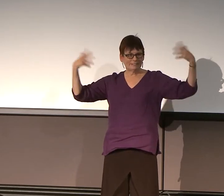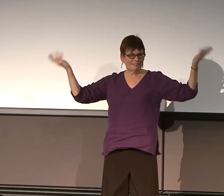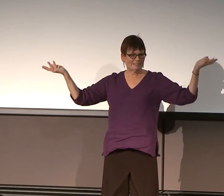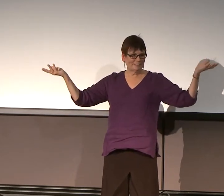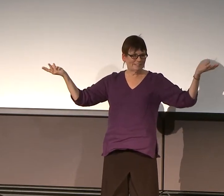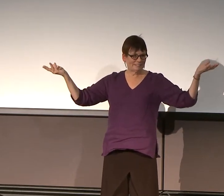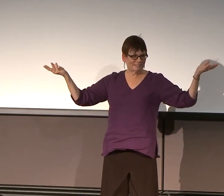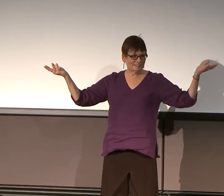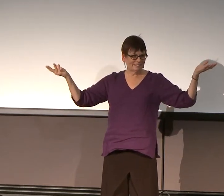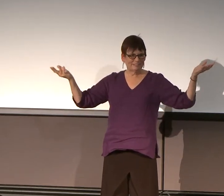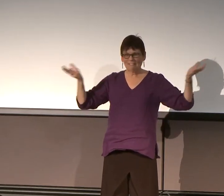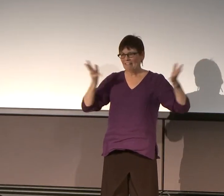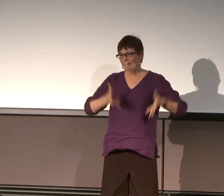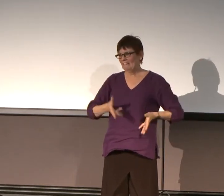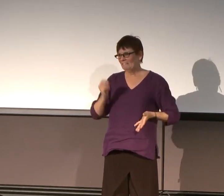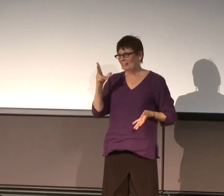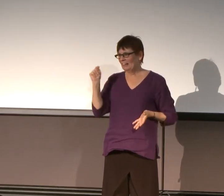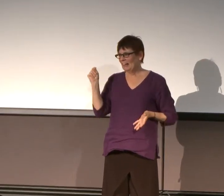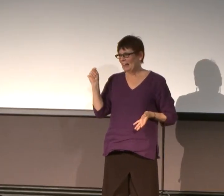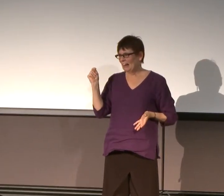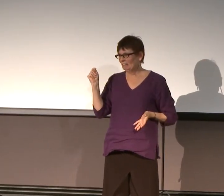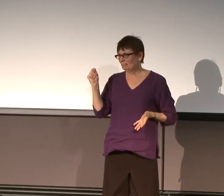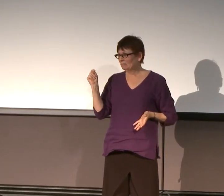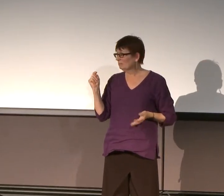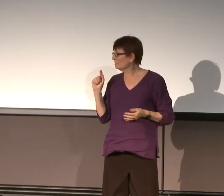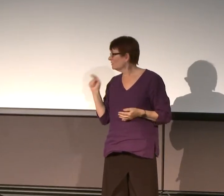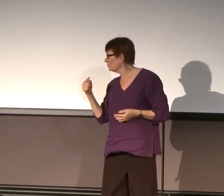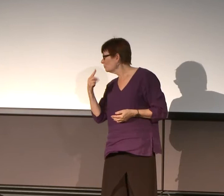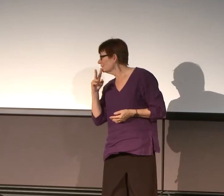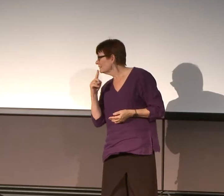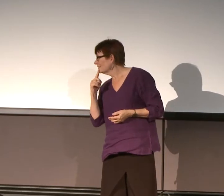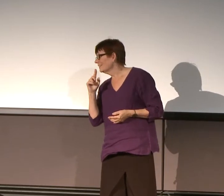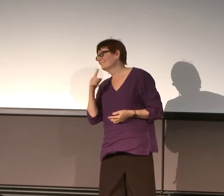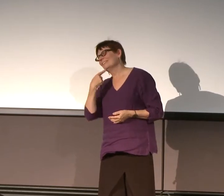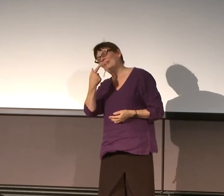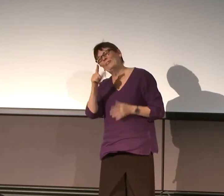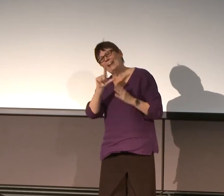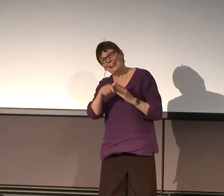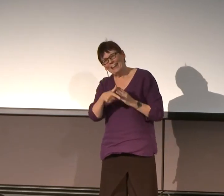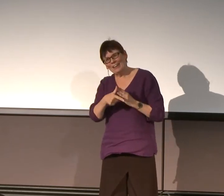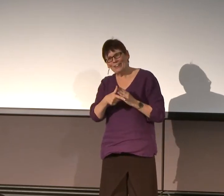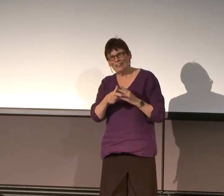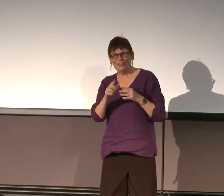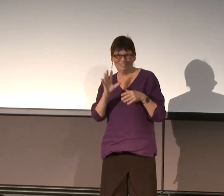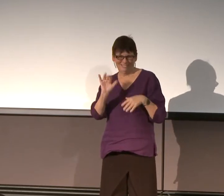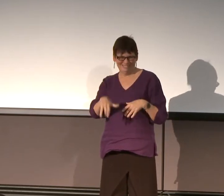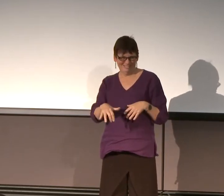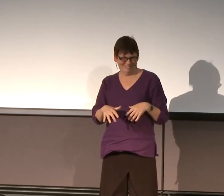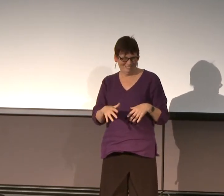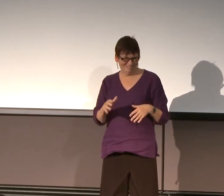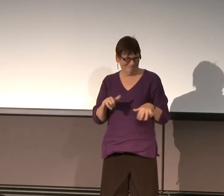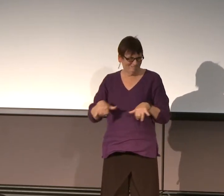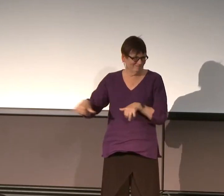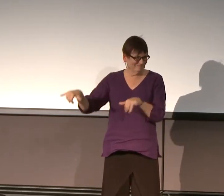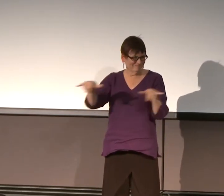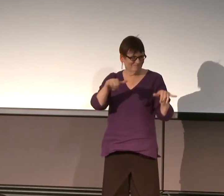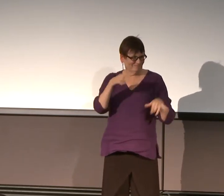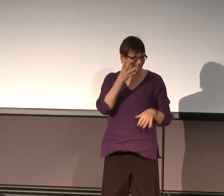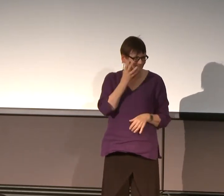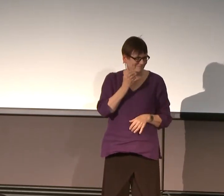is the only deaf person at the table and all the other people are chatting away and the deaf person's left out. And when the deaf person turns to